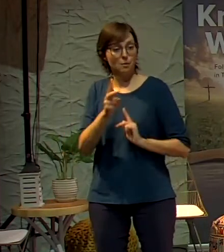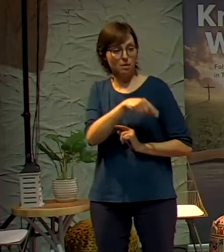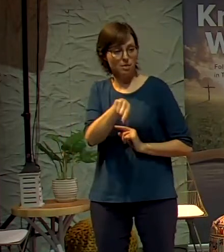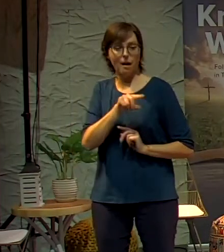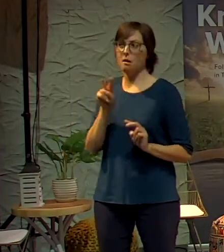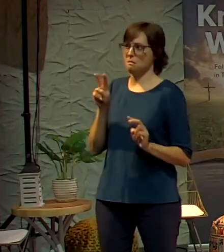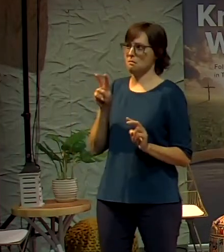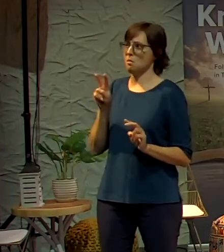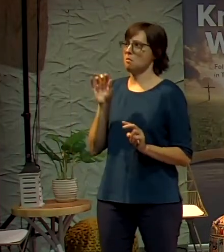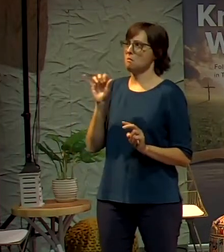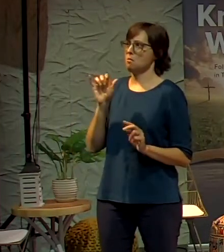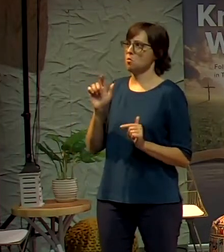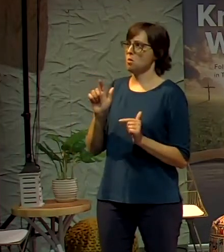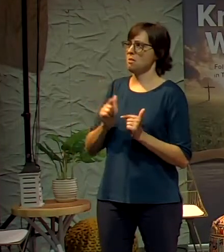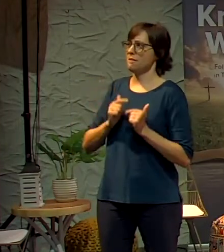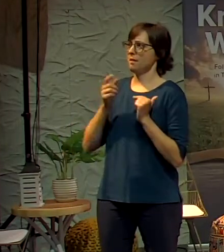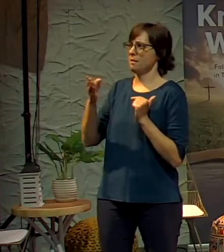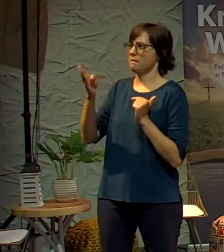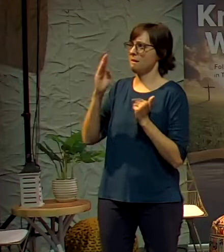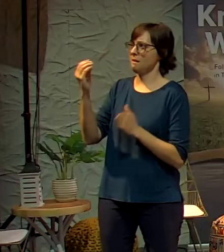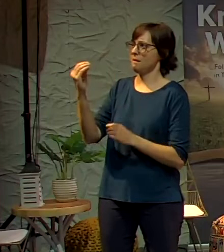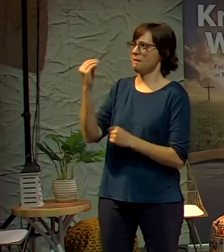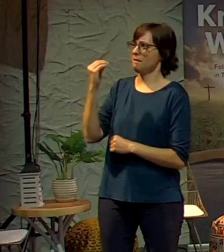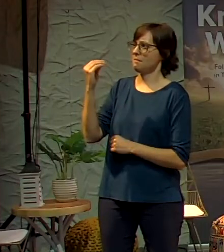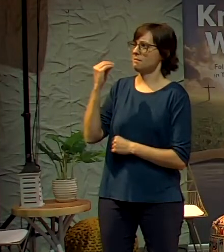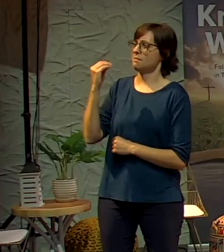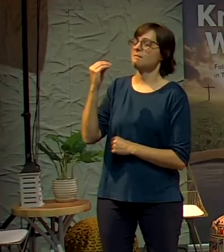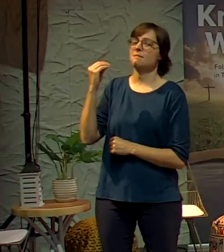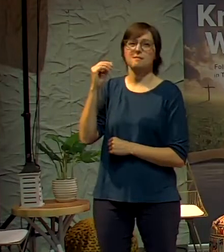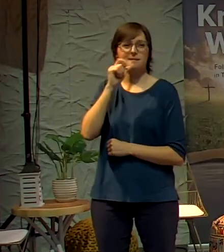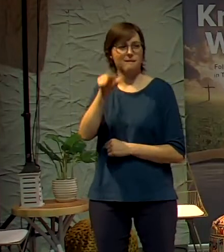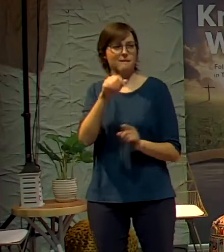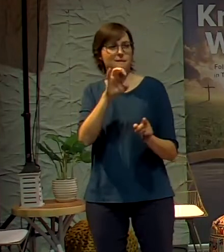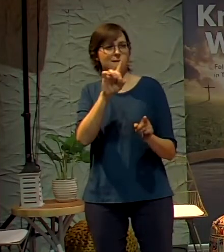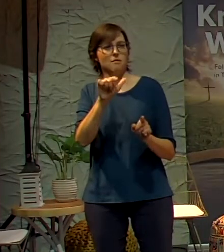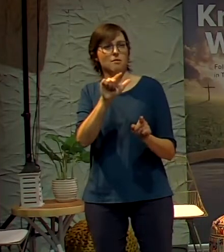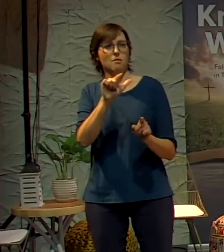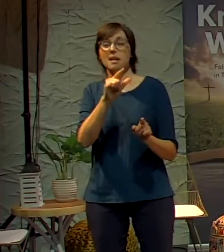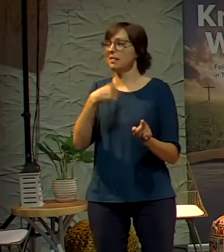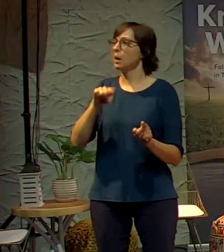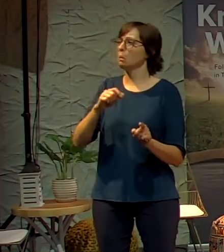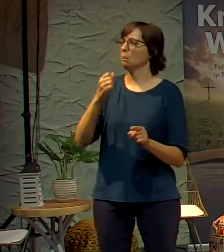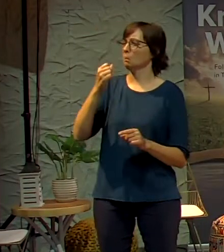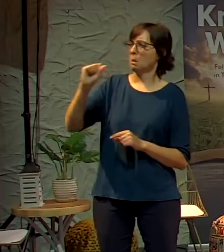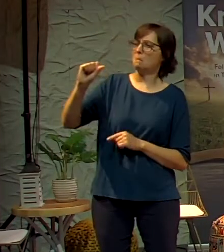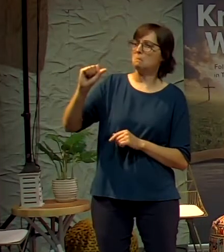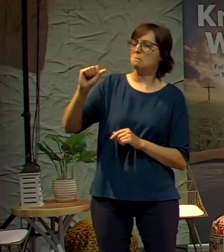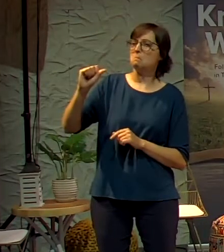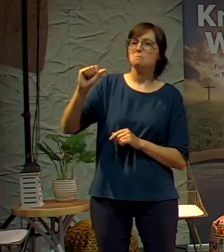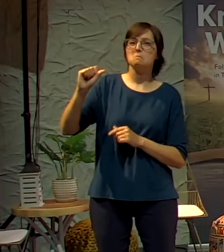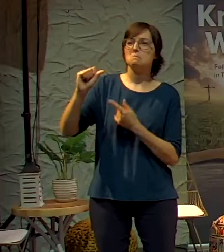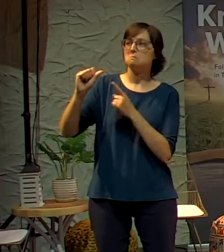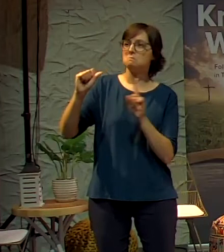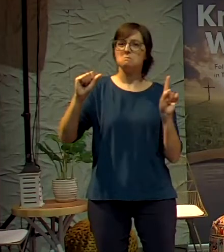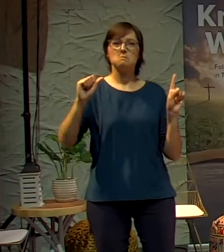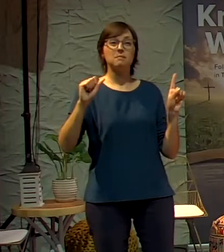you're presenting to them, not some idol that makes them feel good, they're going to turn on you. Even people in your own